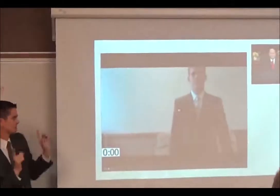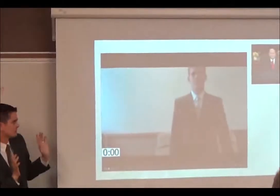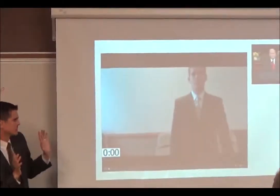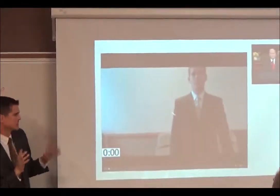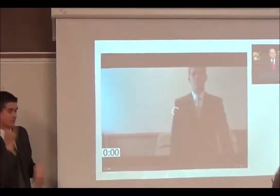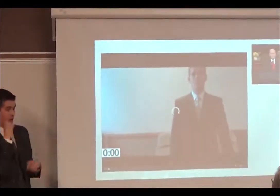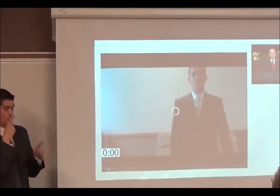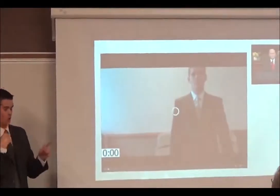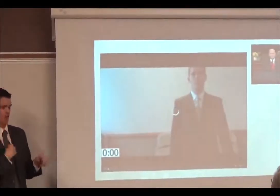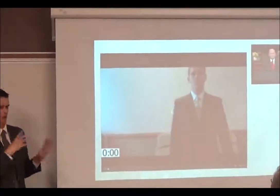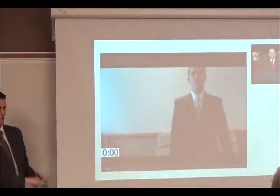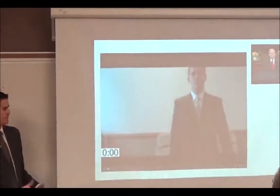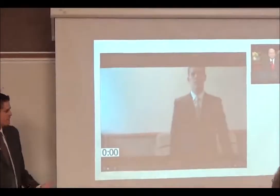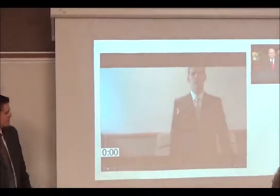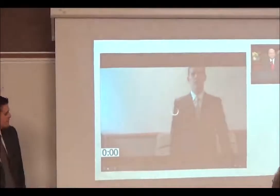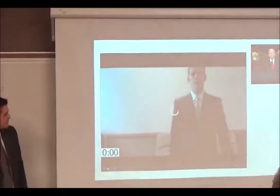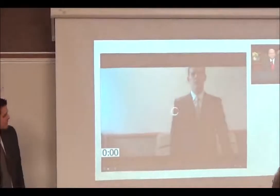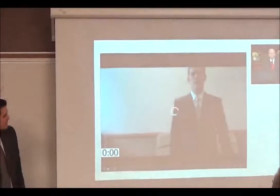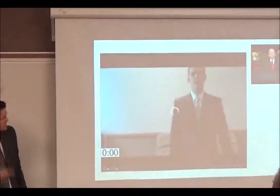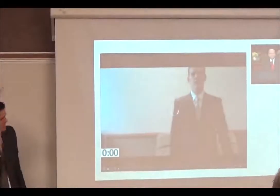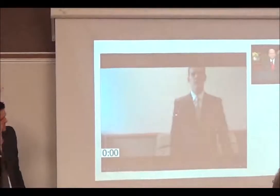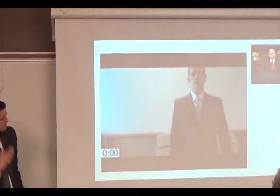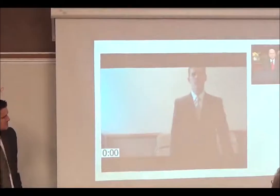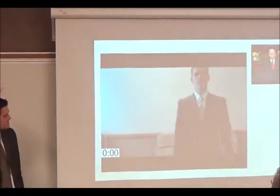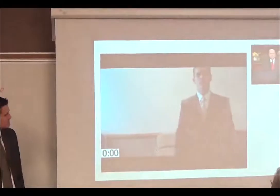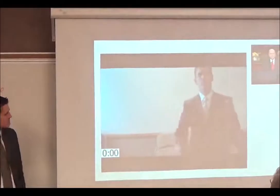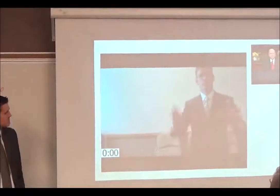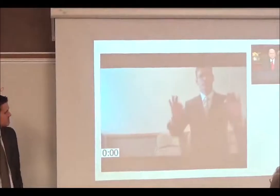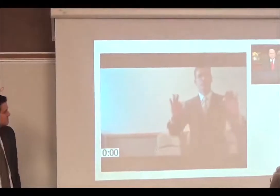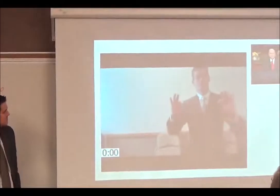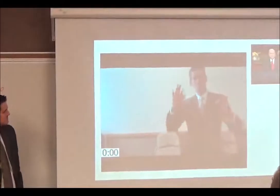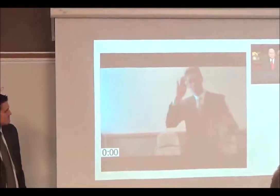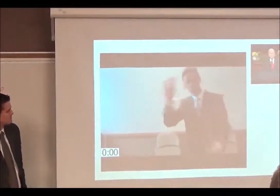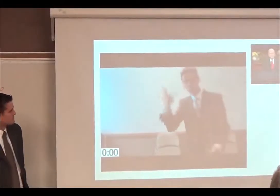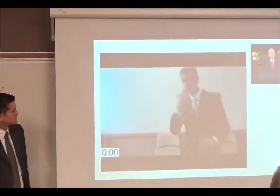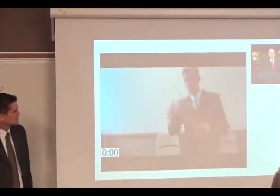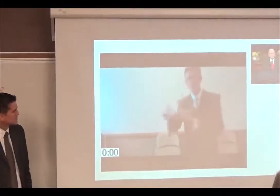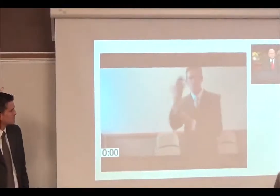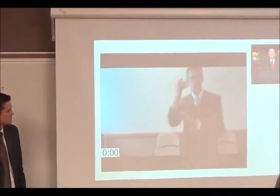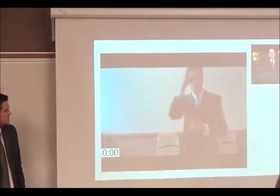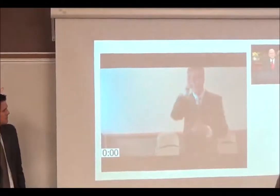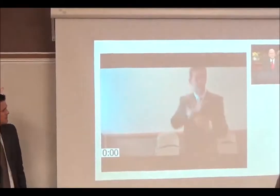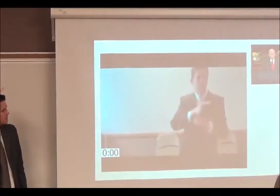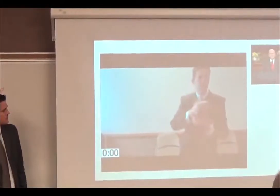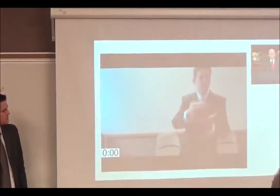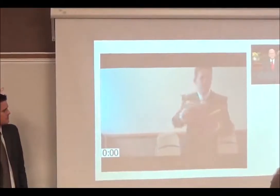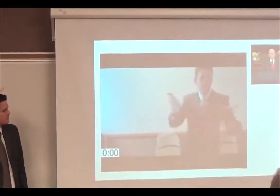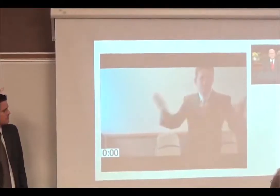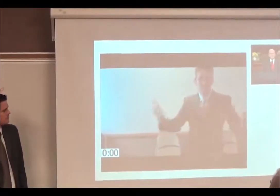seconds. Let's see if it'll work. I hope it'll work. If not, I'll turn it off. Okay. Hello, brethren.